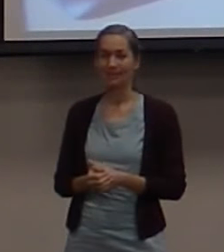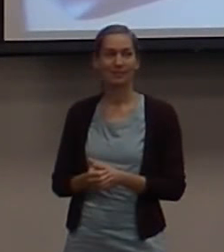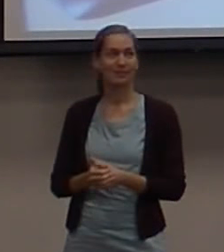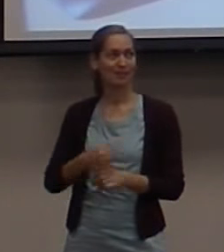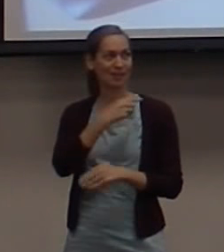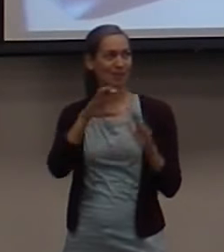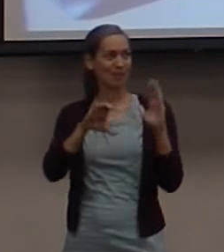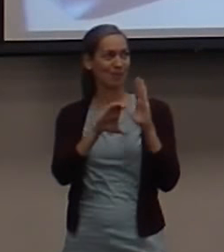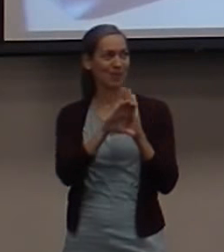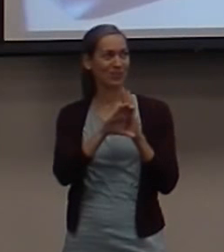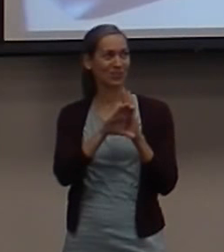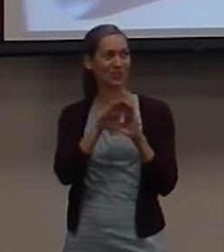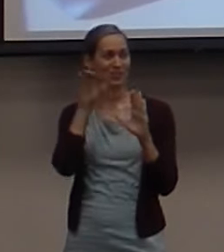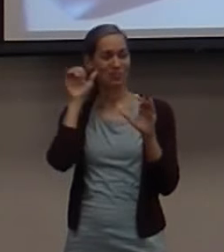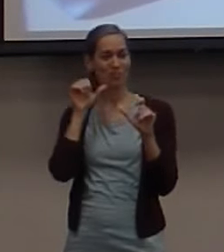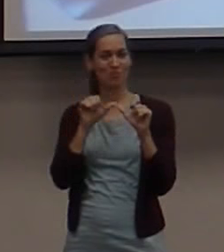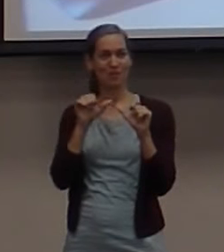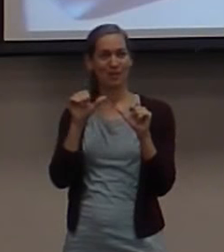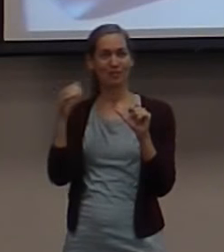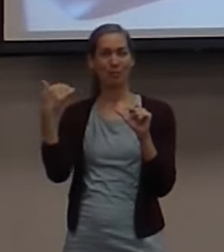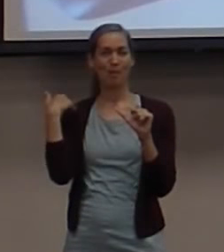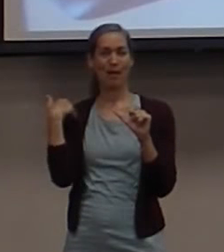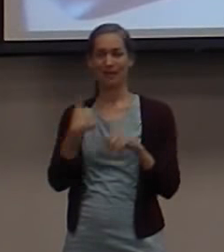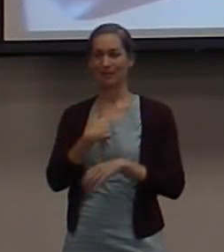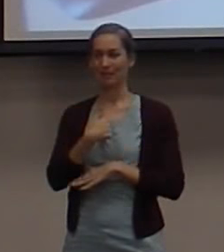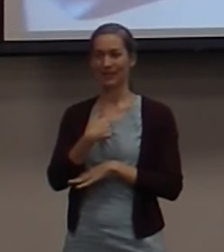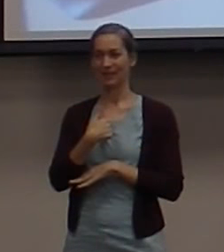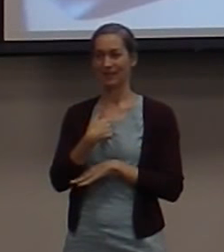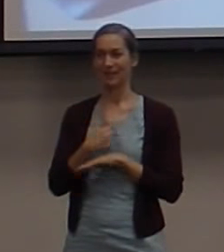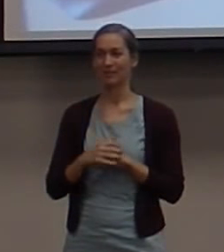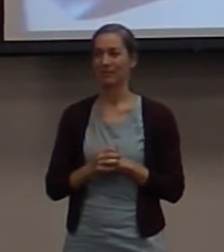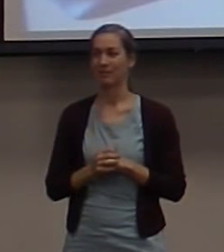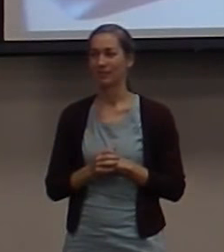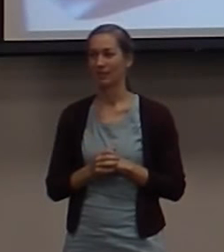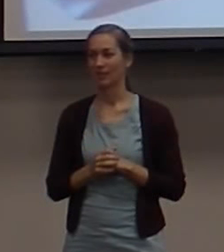picture reminds me, this has nothing to do with Sunset,